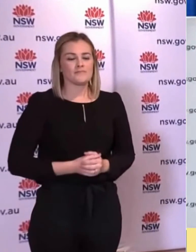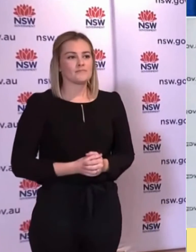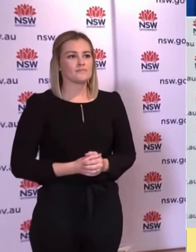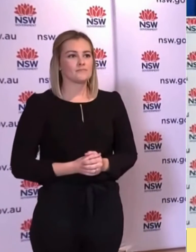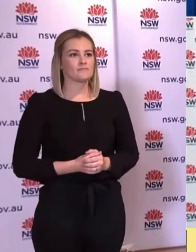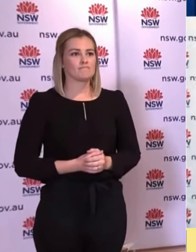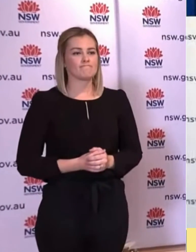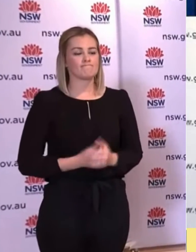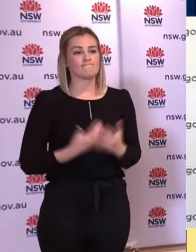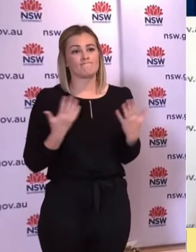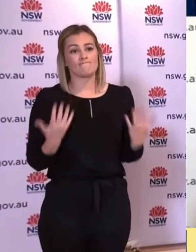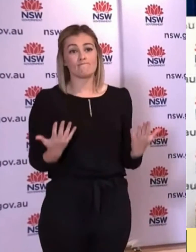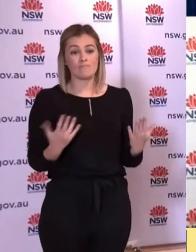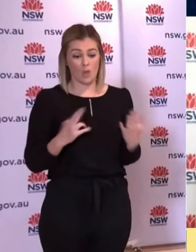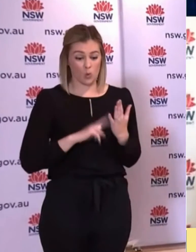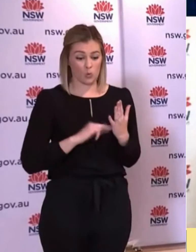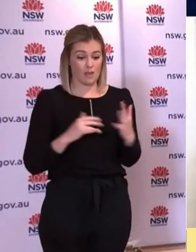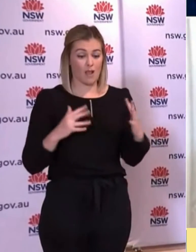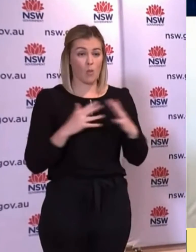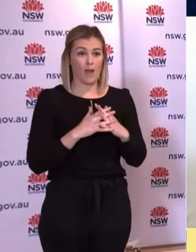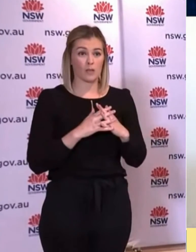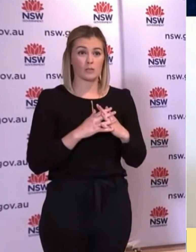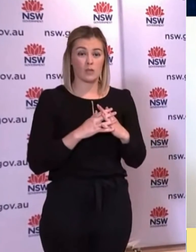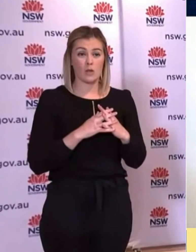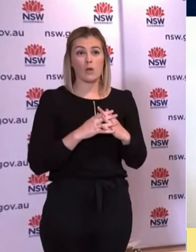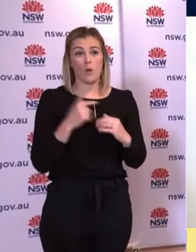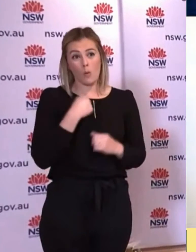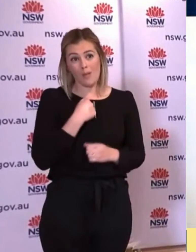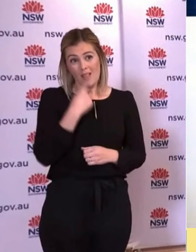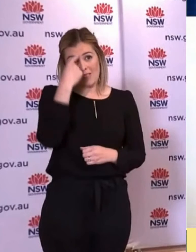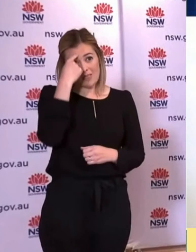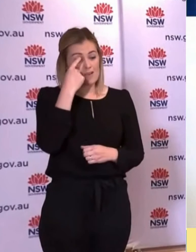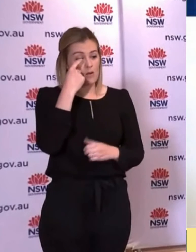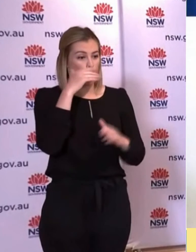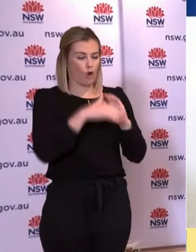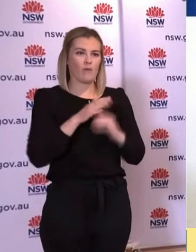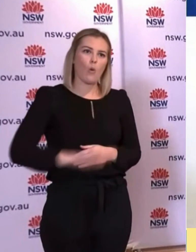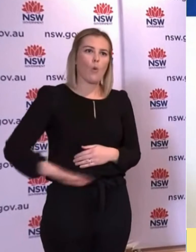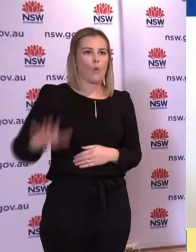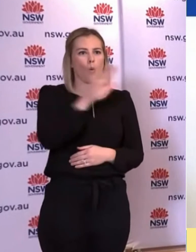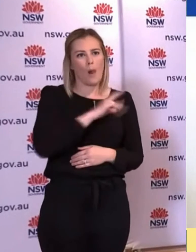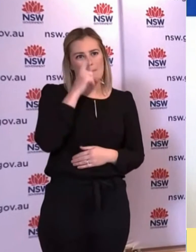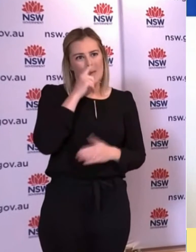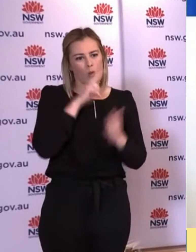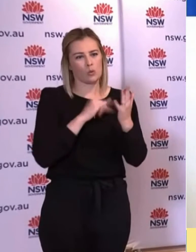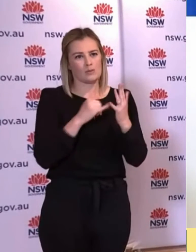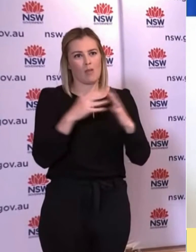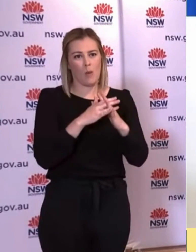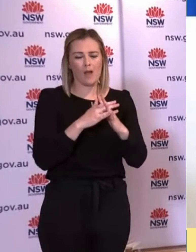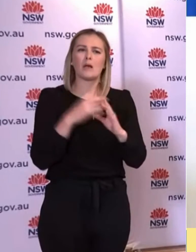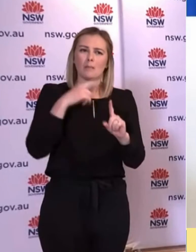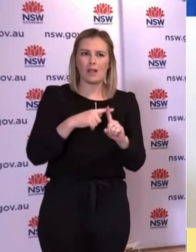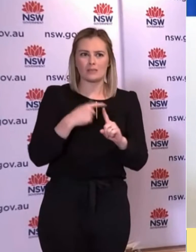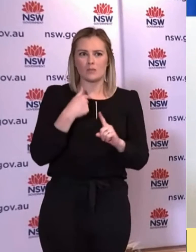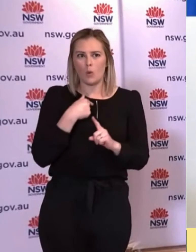Clearly for New South Wales Health, our priority is the safety and the well-being of children and their families of all